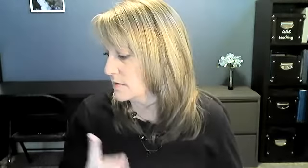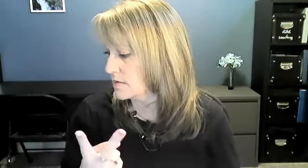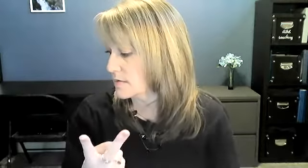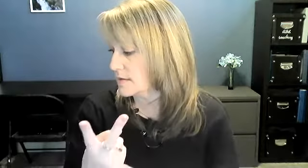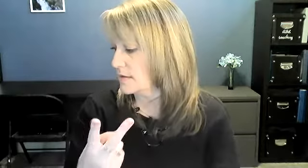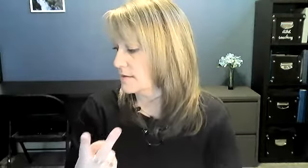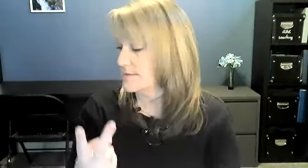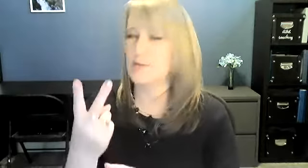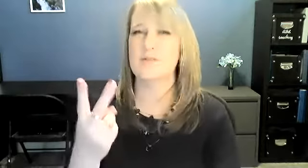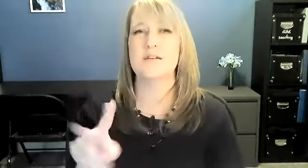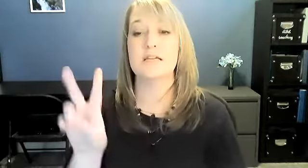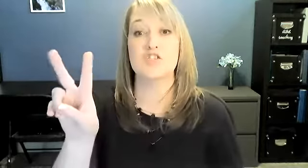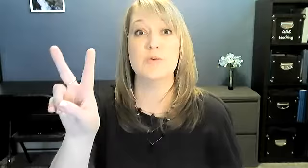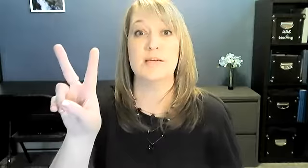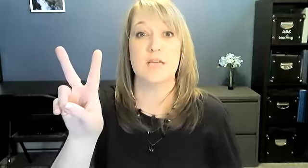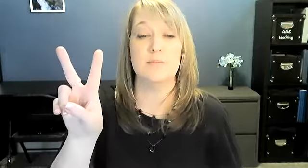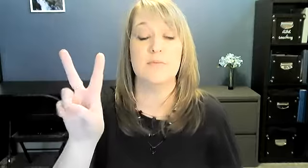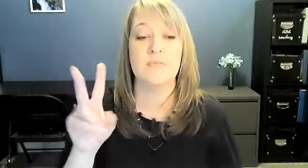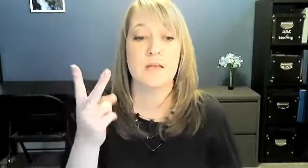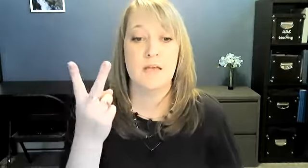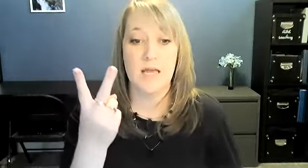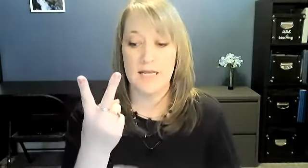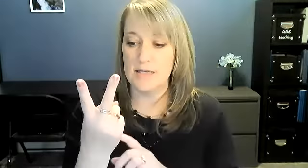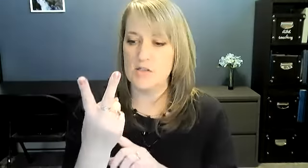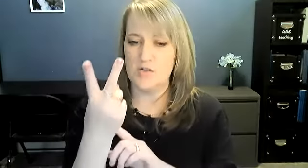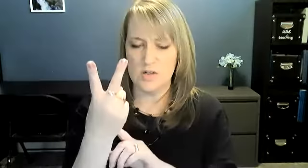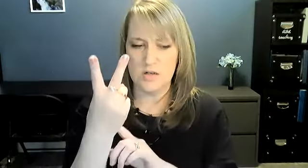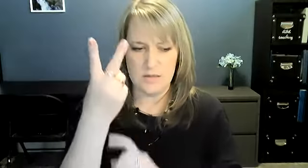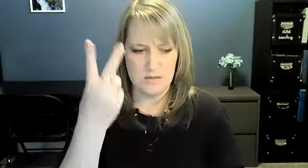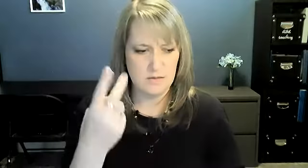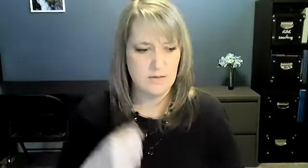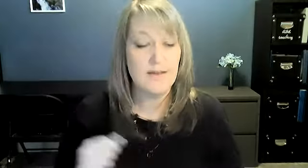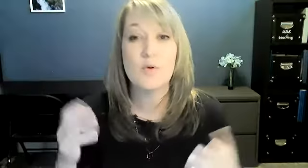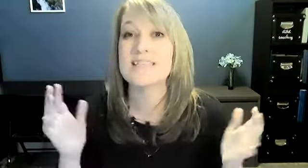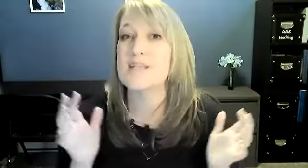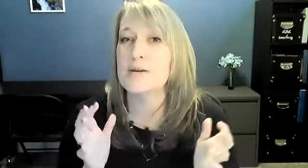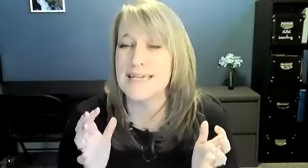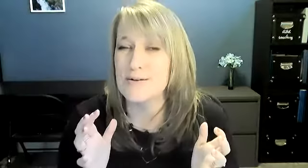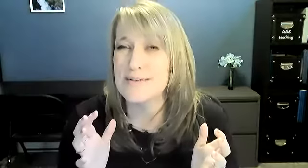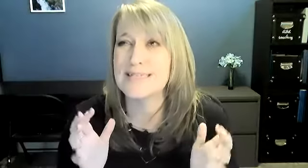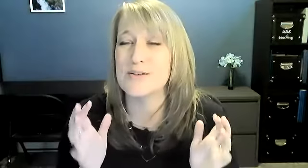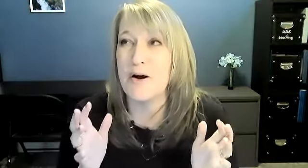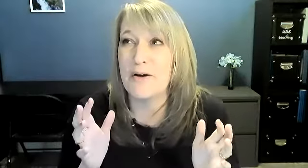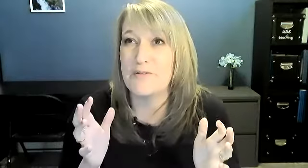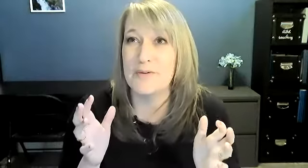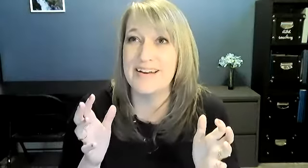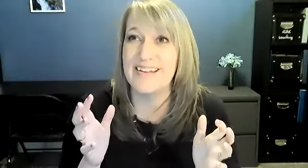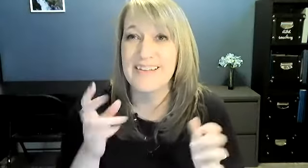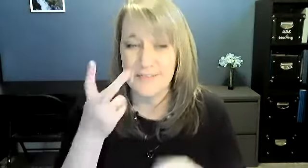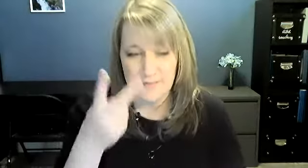so it's a, let's see, do you start? It's a two hand shape. And I guess you start, when I slow it down, it's so hard for me to figure